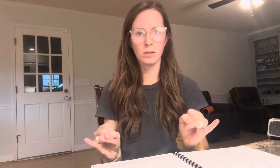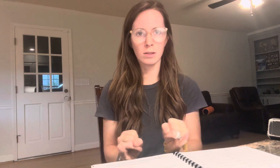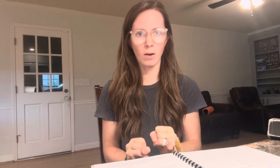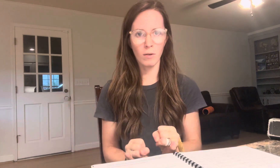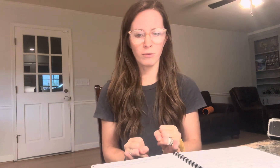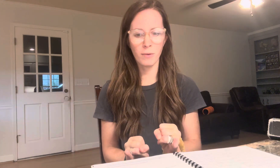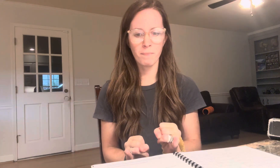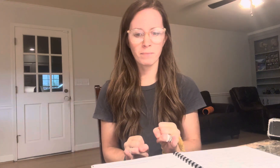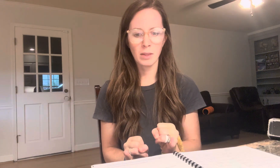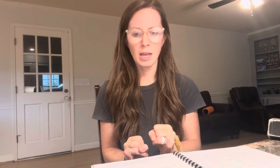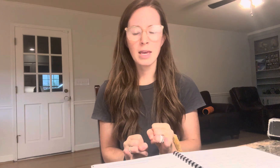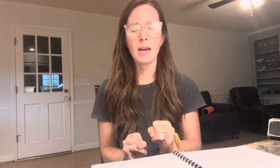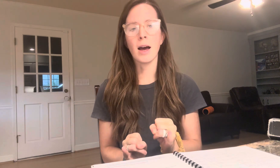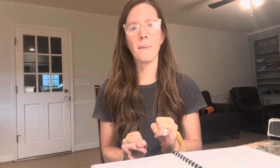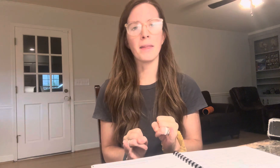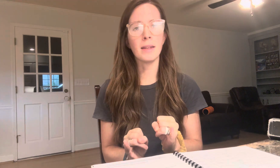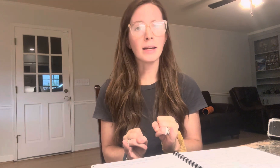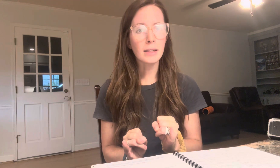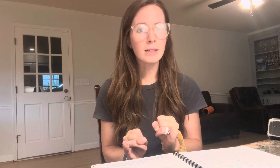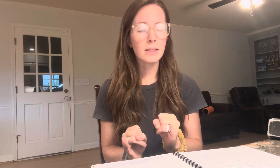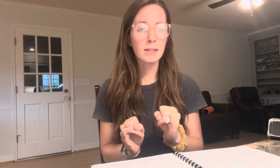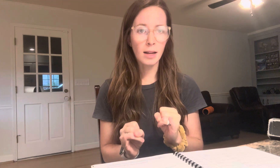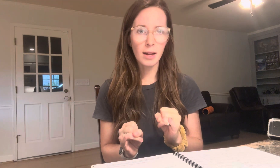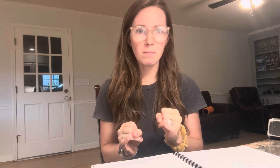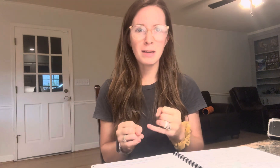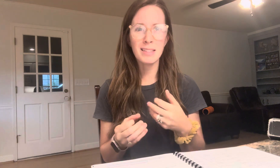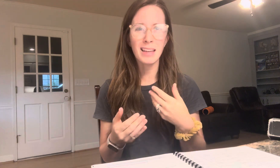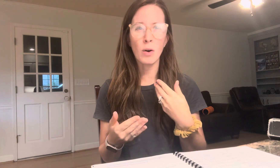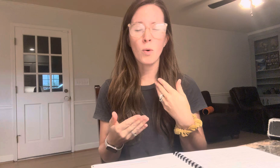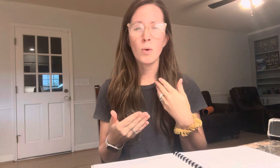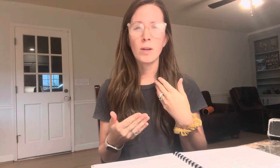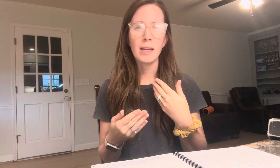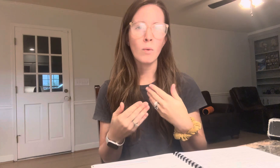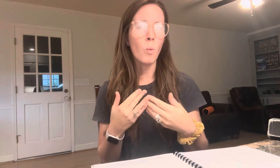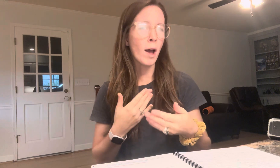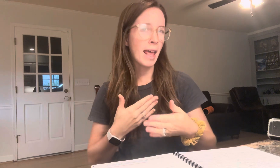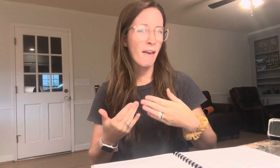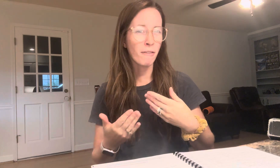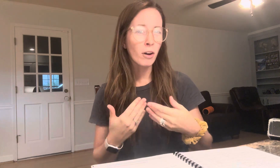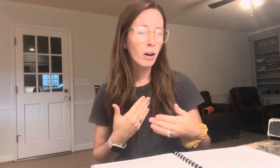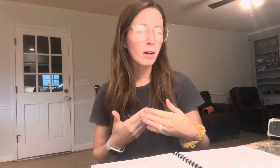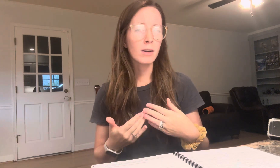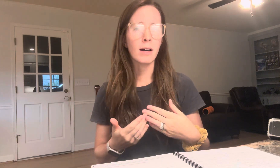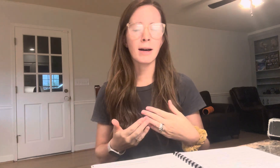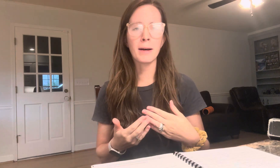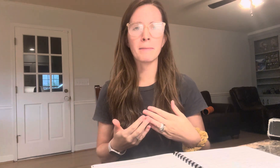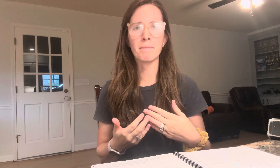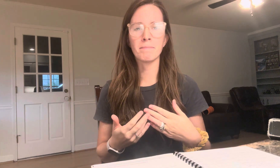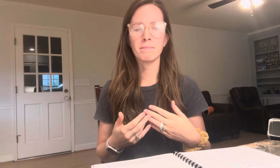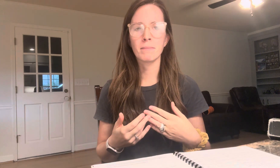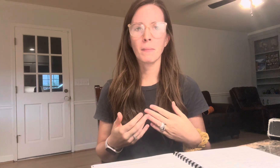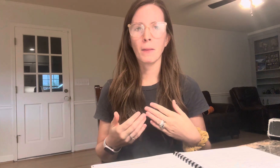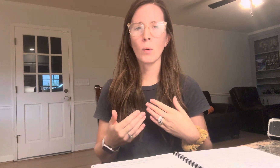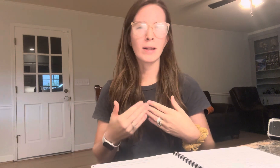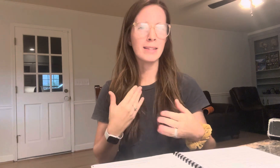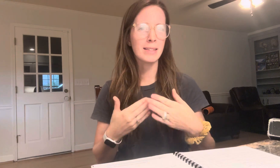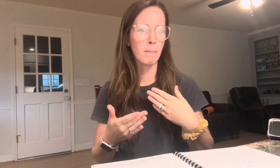yourself. The next sign means like whatever, or it doesn't